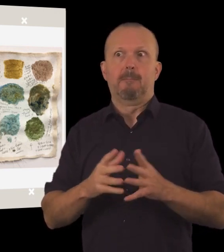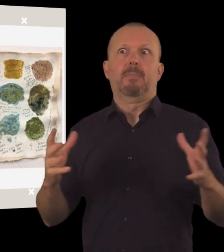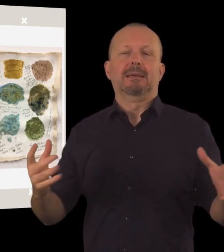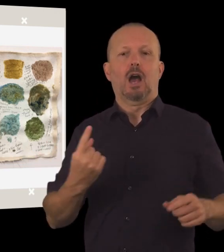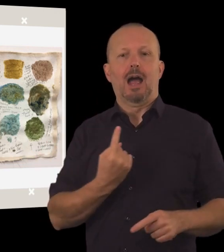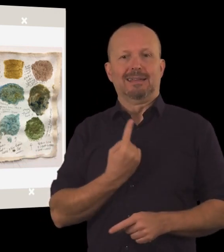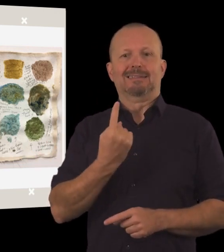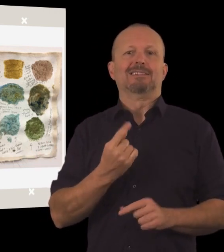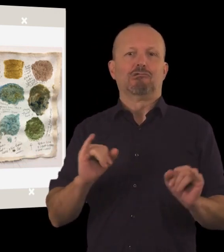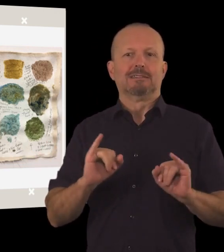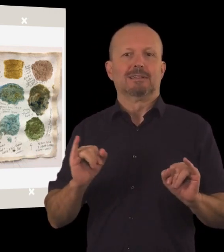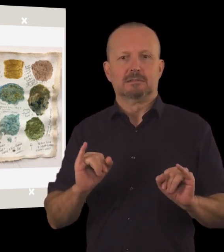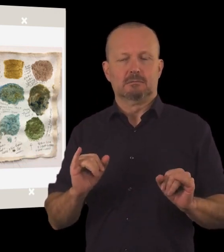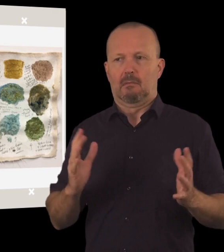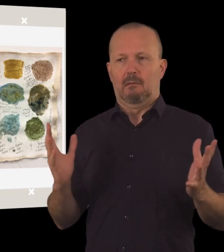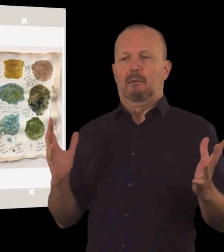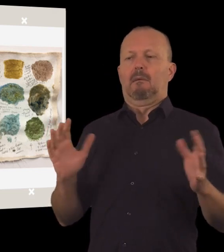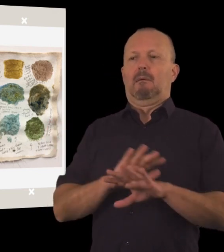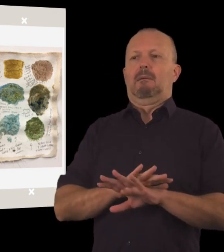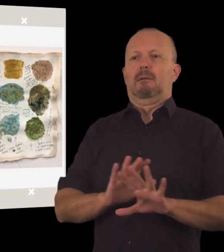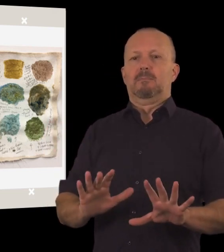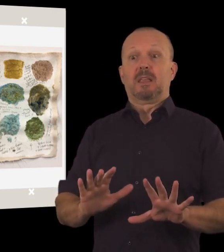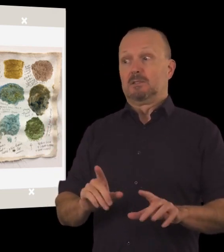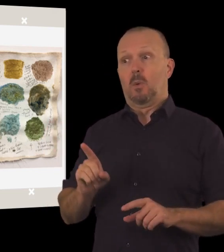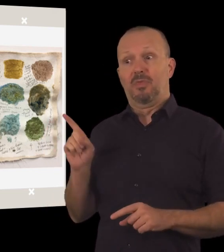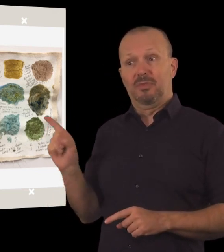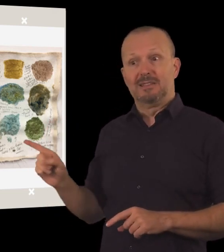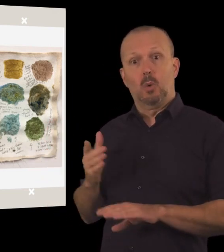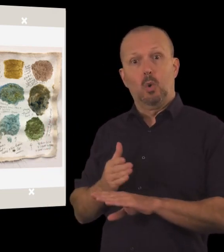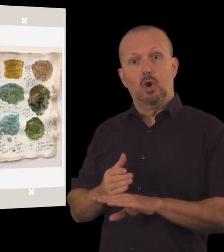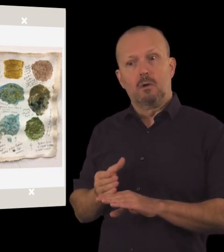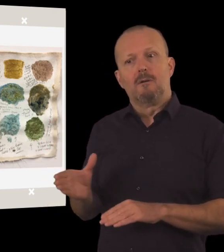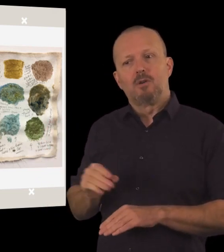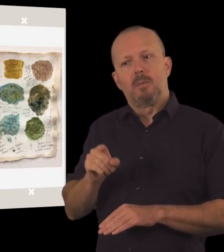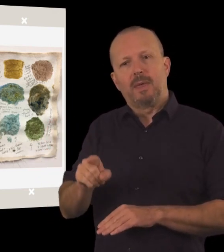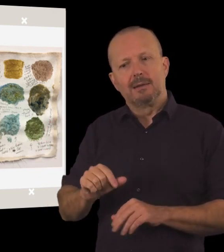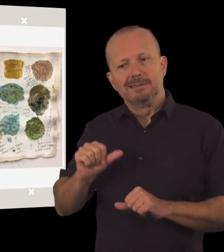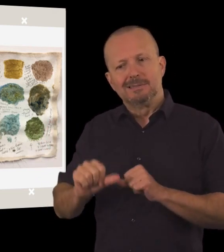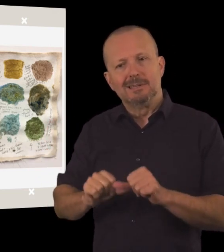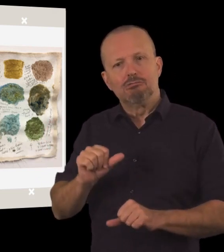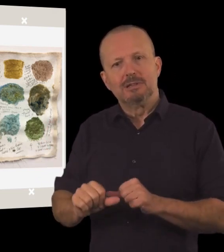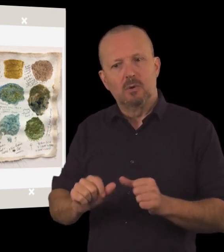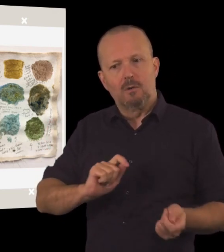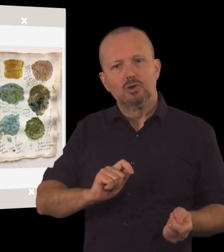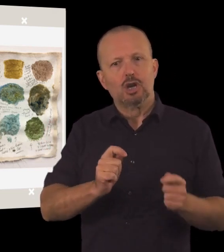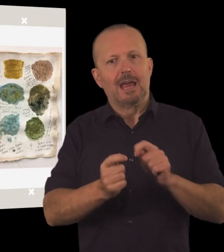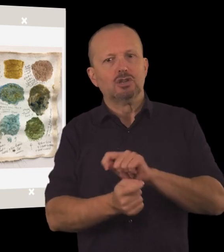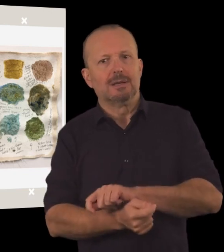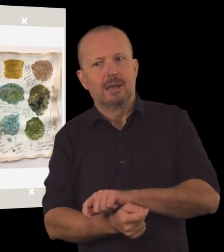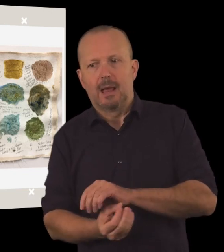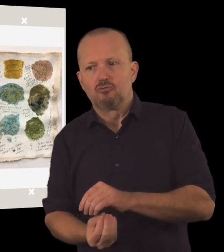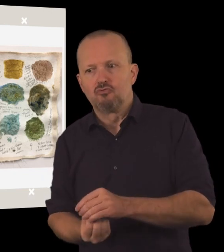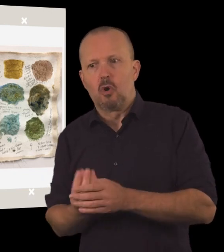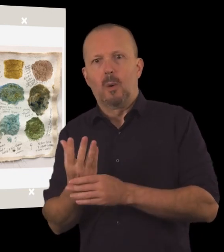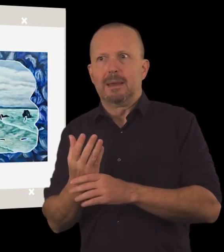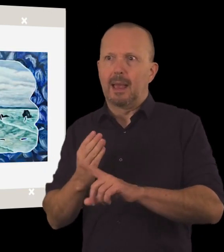had a huge identity crisis. So this series was a result of that learning and that growing into the person that I